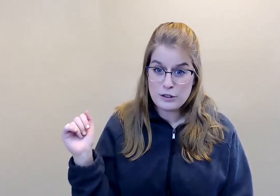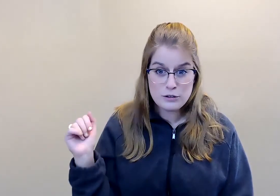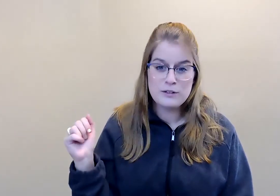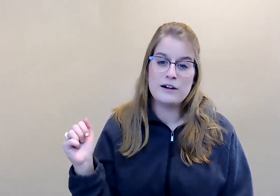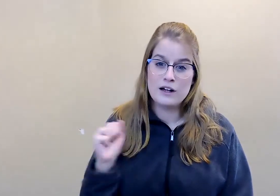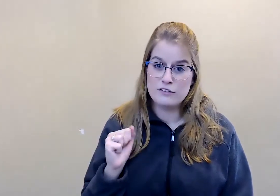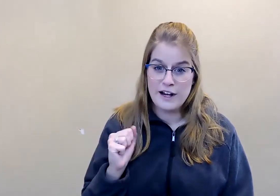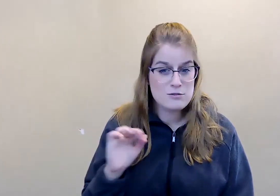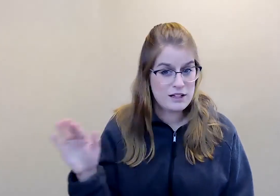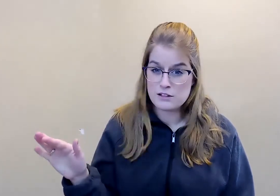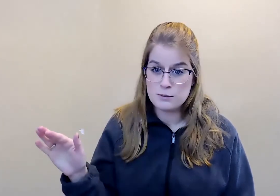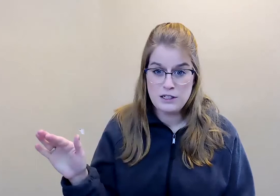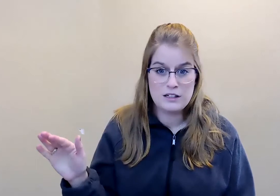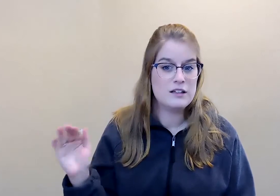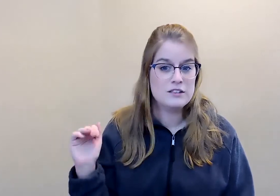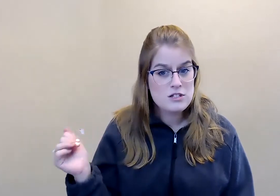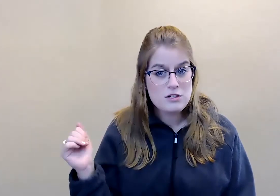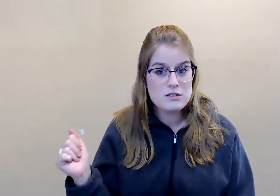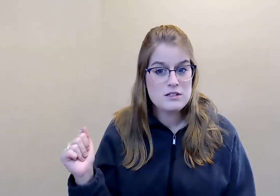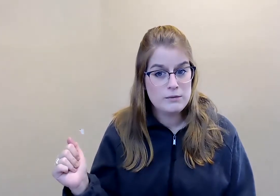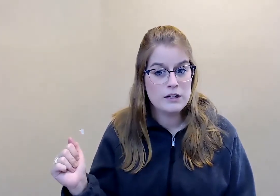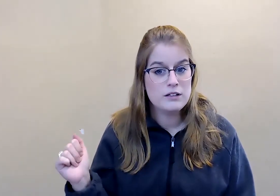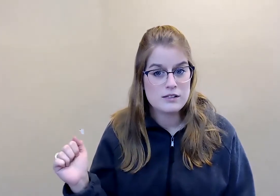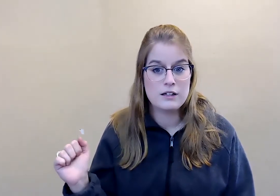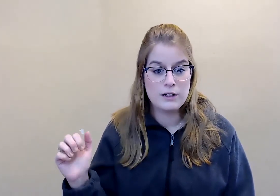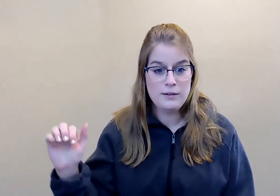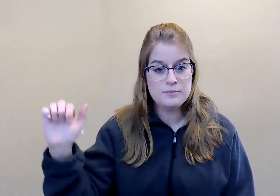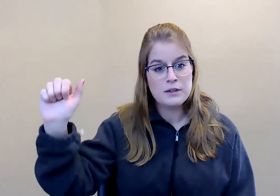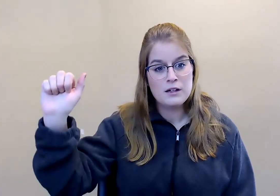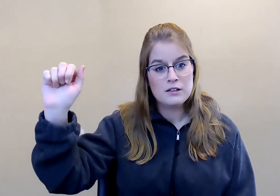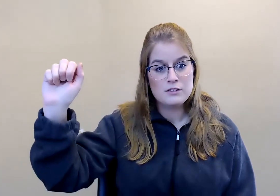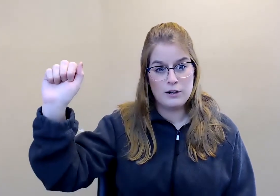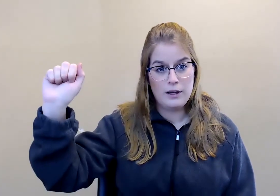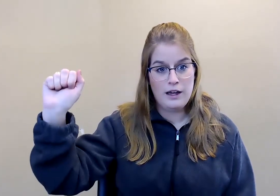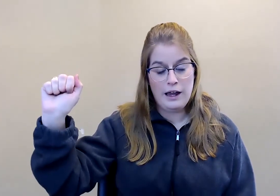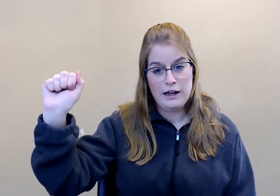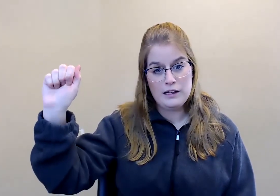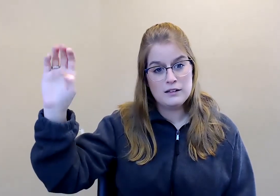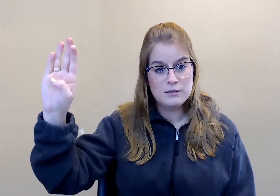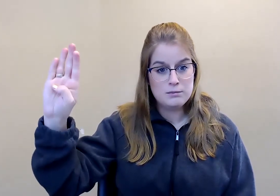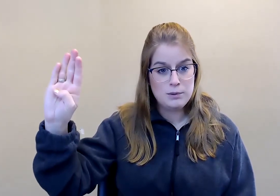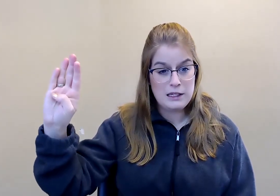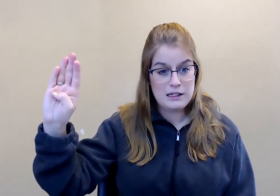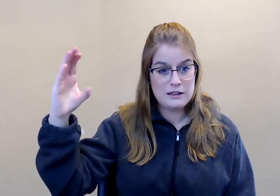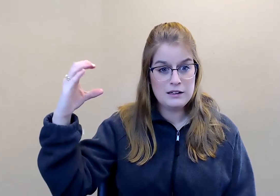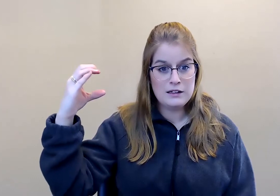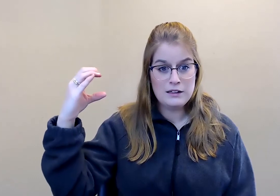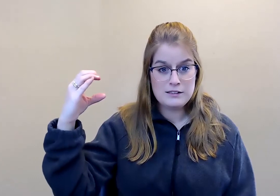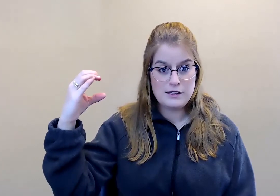go through it now kind of fast without explaining anything, just so you can see what it looks like, okay? So A, B,